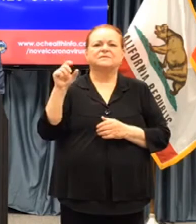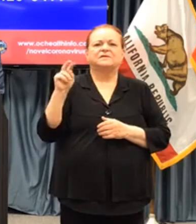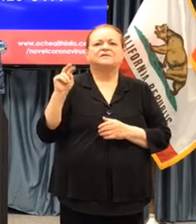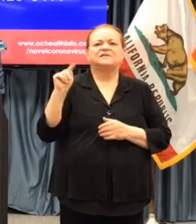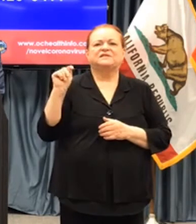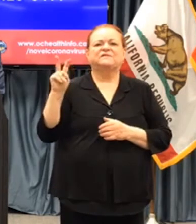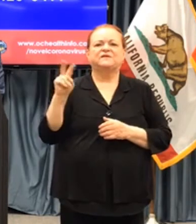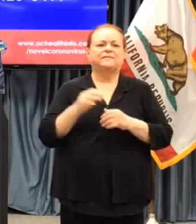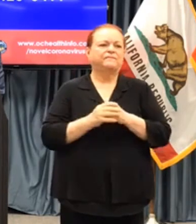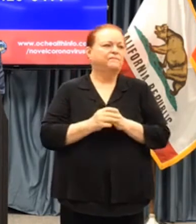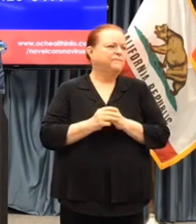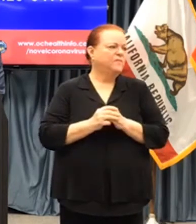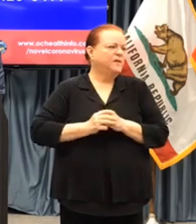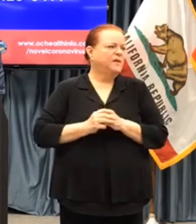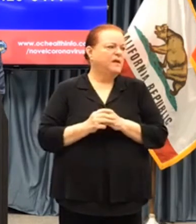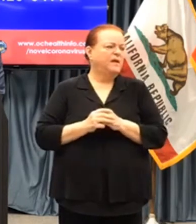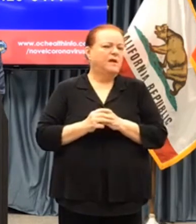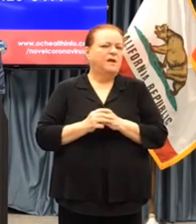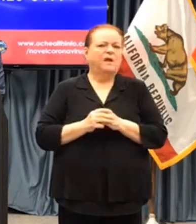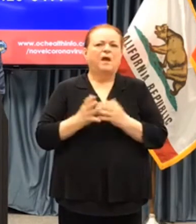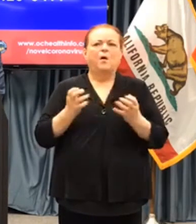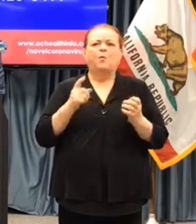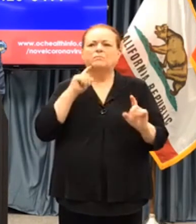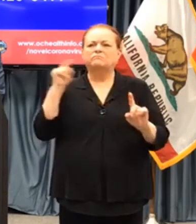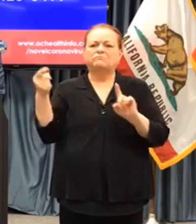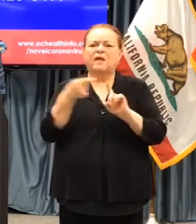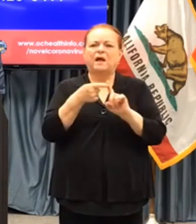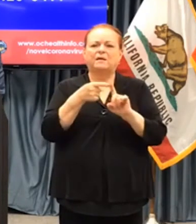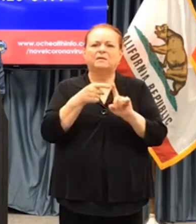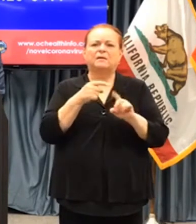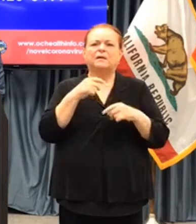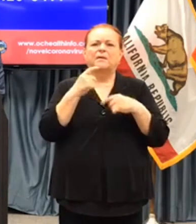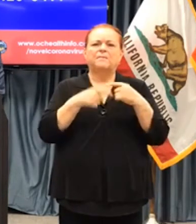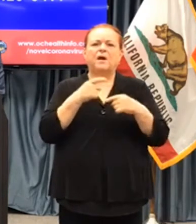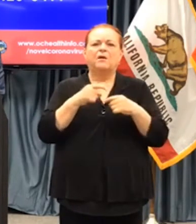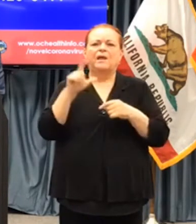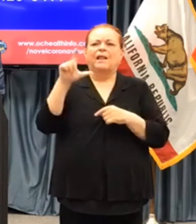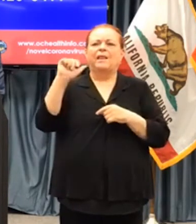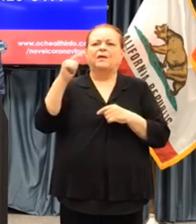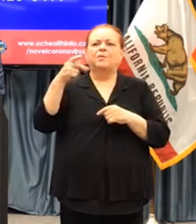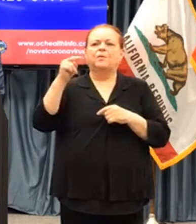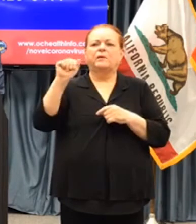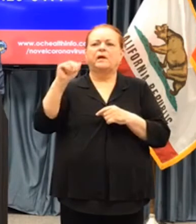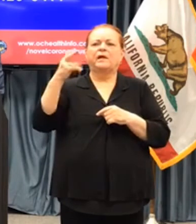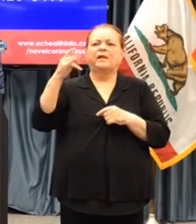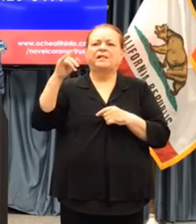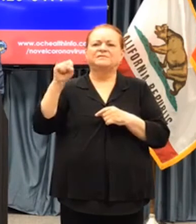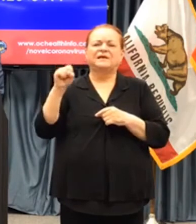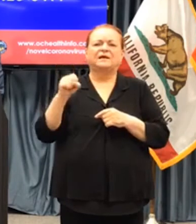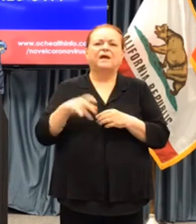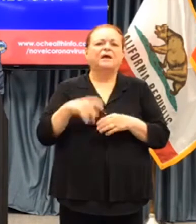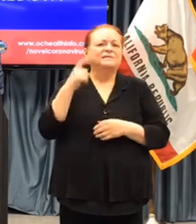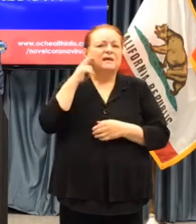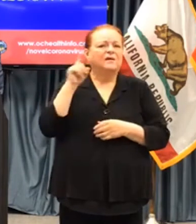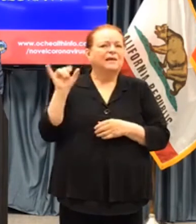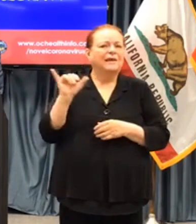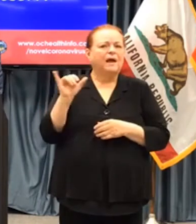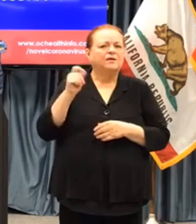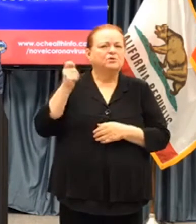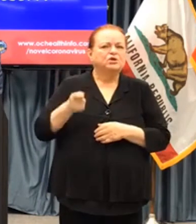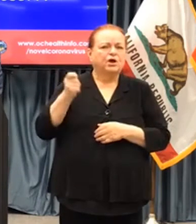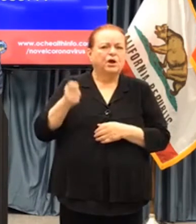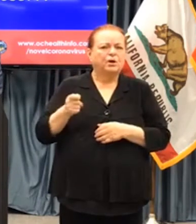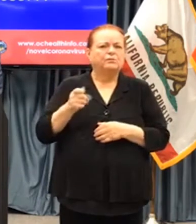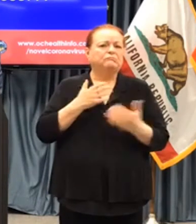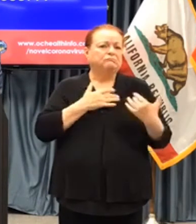Yeah, also kind of circling back on the hearing today with Laguna Hills, it sounded like the judge was inclined